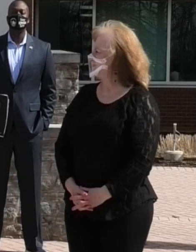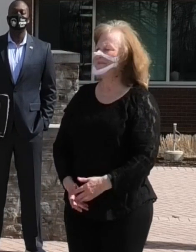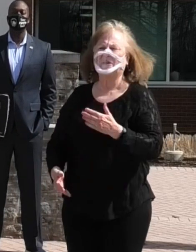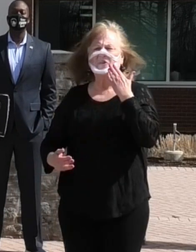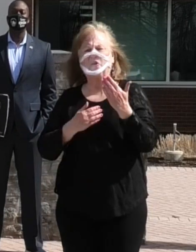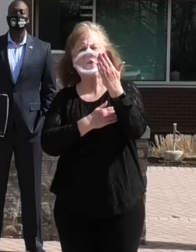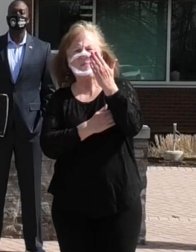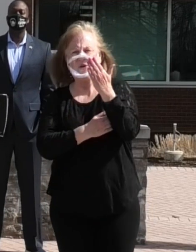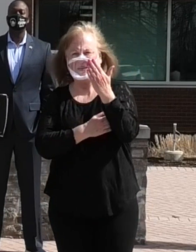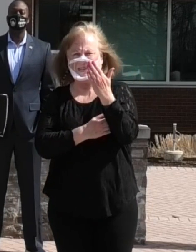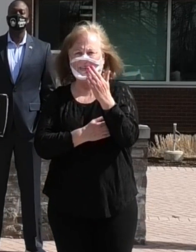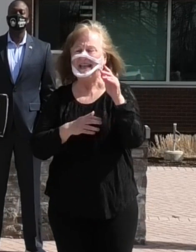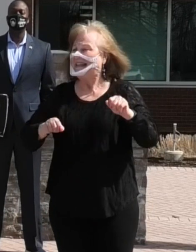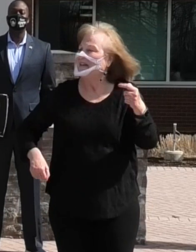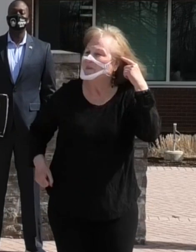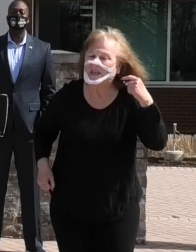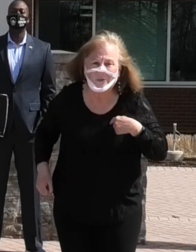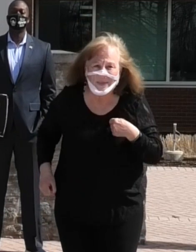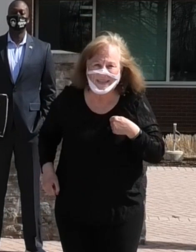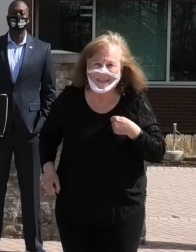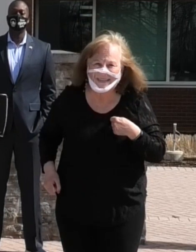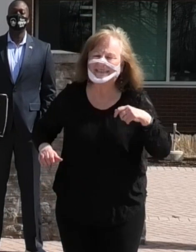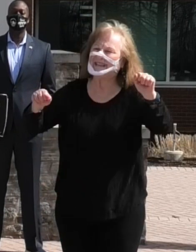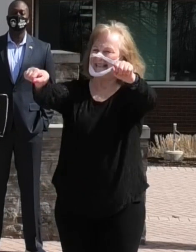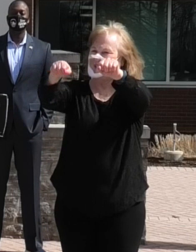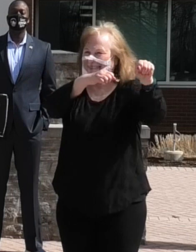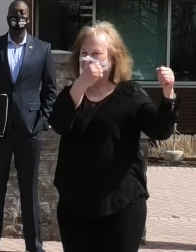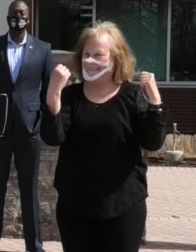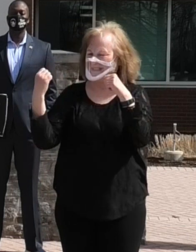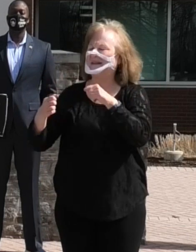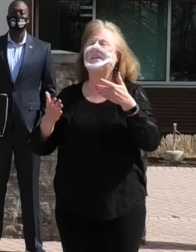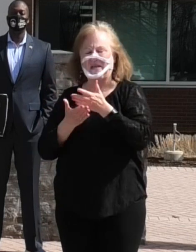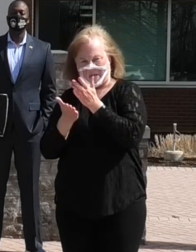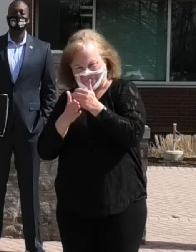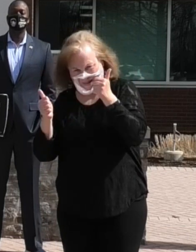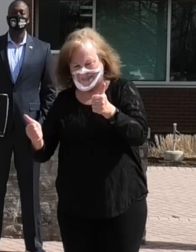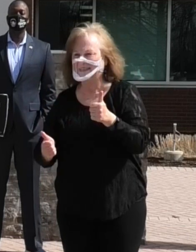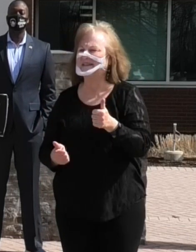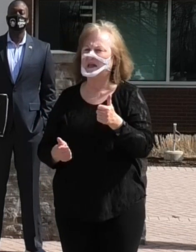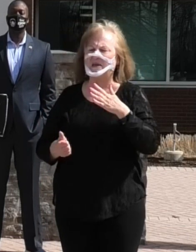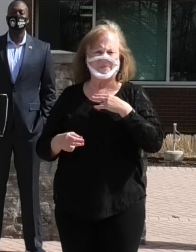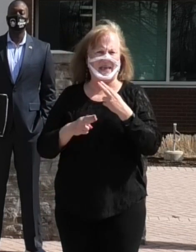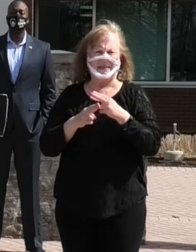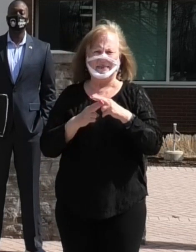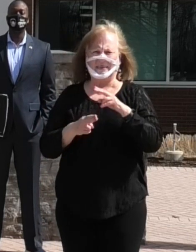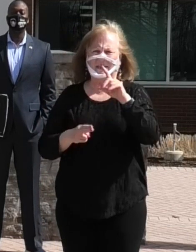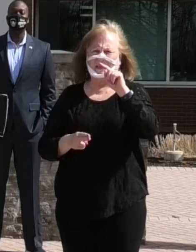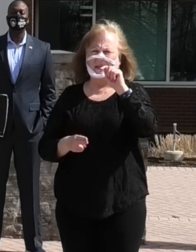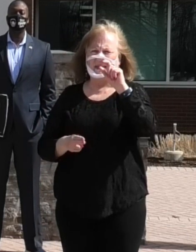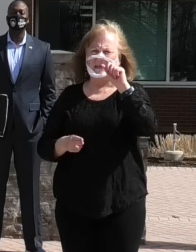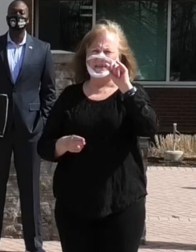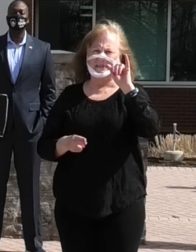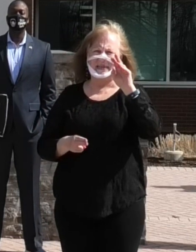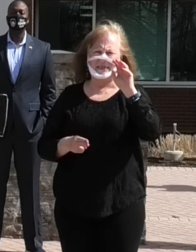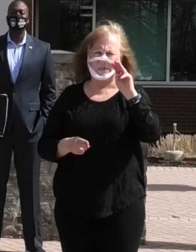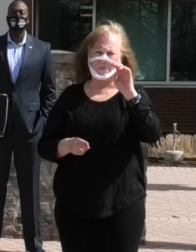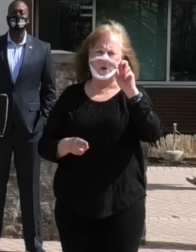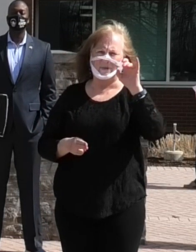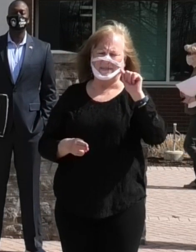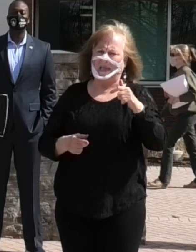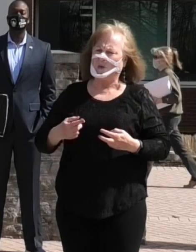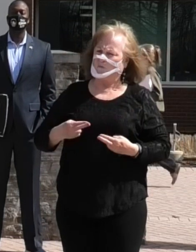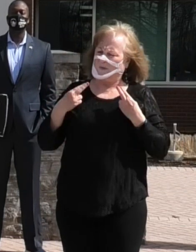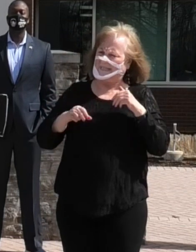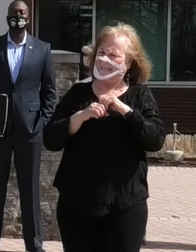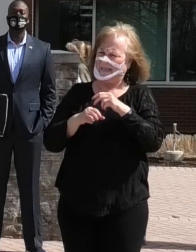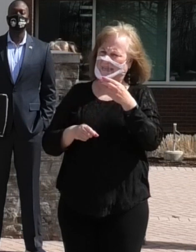Good morning. Can you hear me? All right. My name is Thais Moreira. I'm a resident